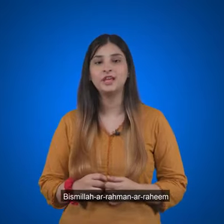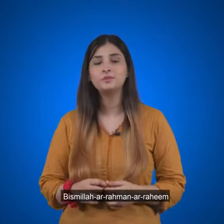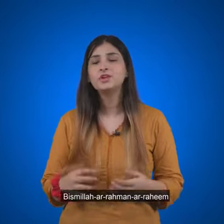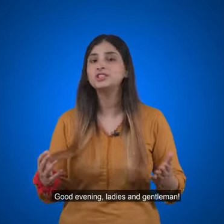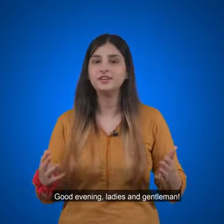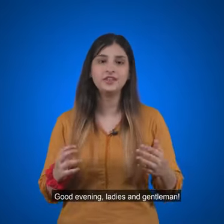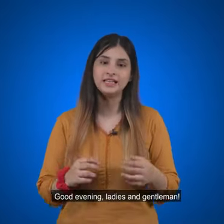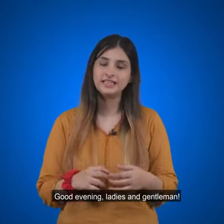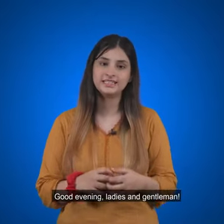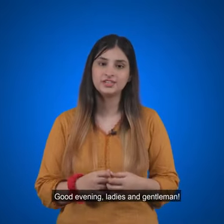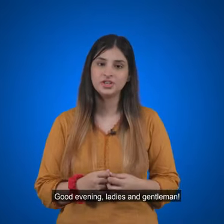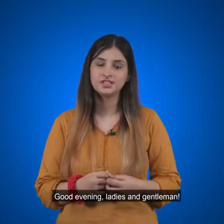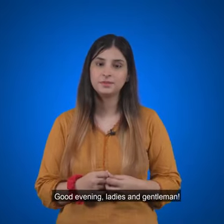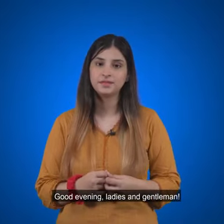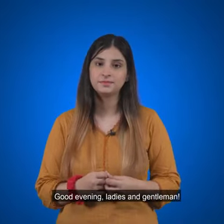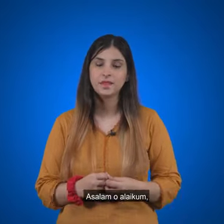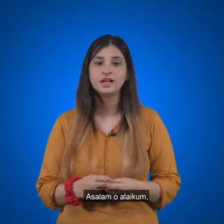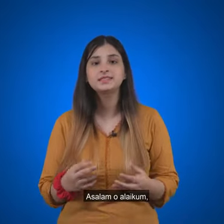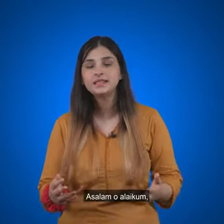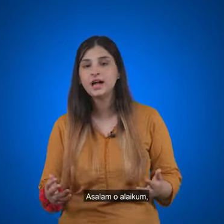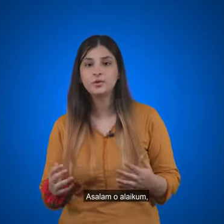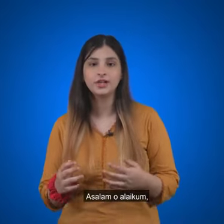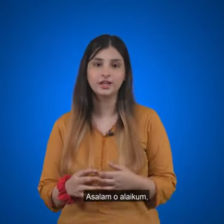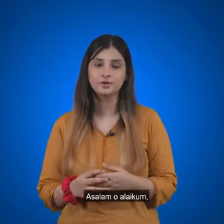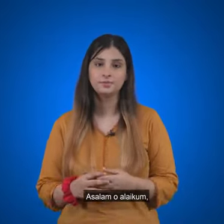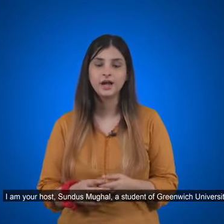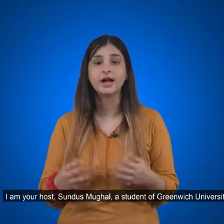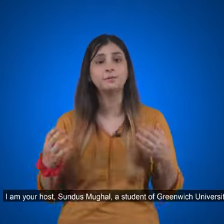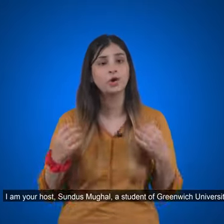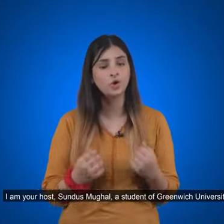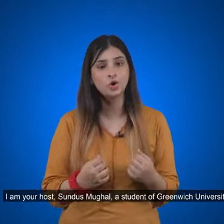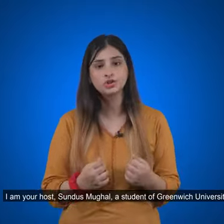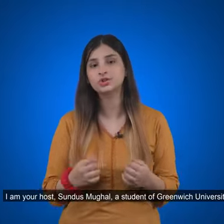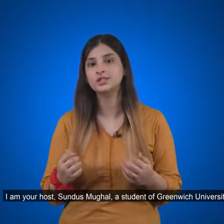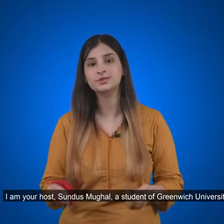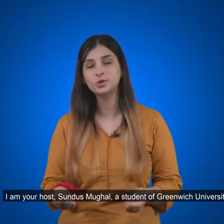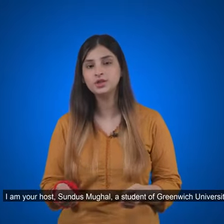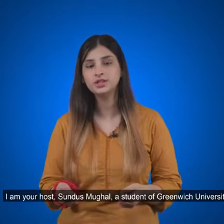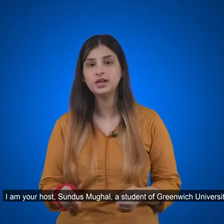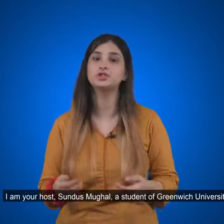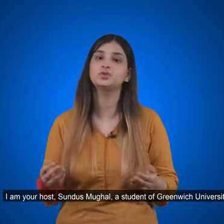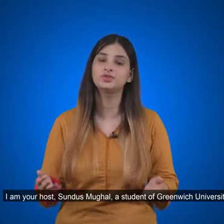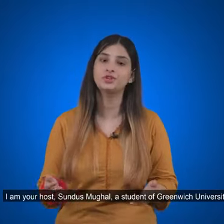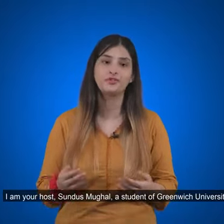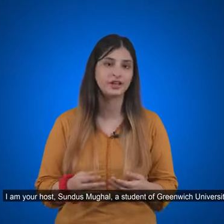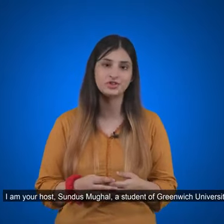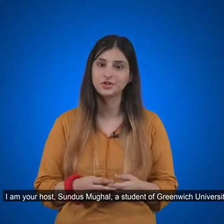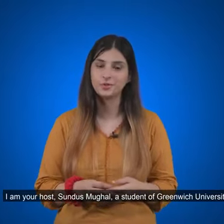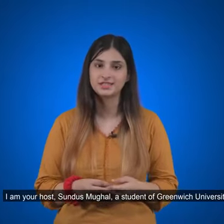Bismillahirrahmanirrahim. Good evening, ladies and gentlemen. Assalamu alaikum. I am your host, Sundar Mughal, a student of Greenwich